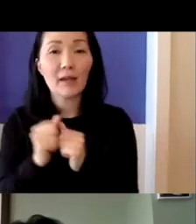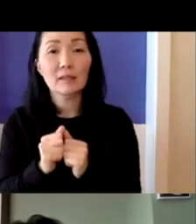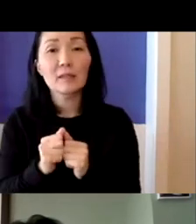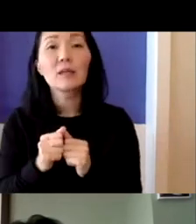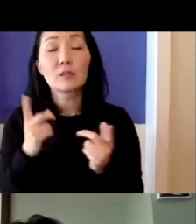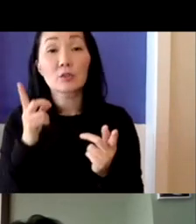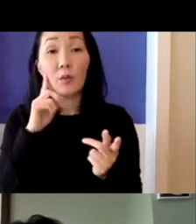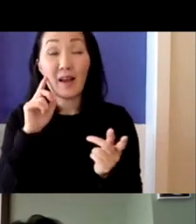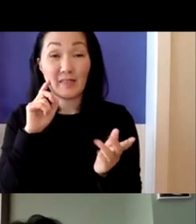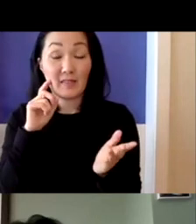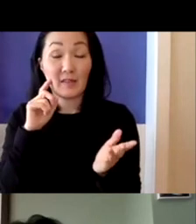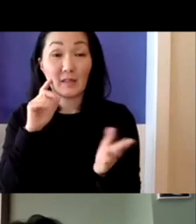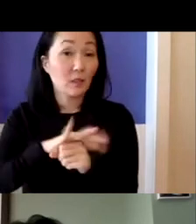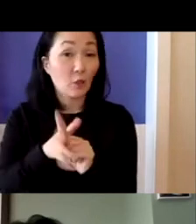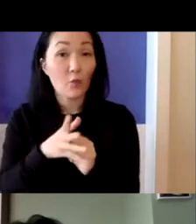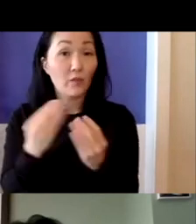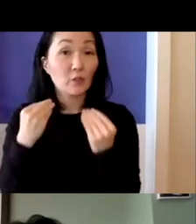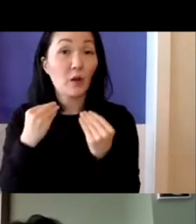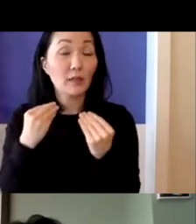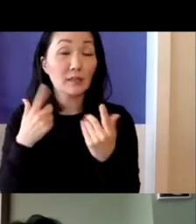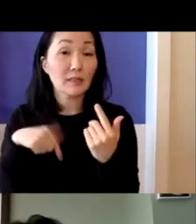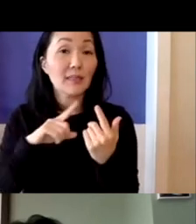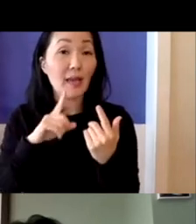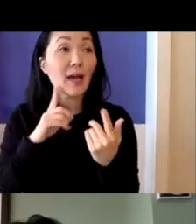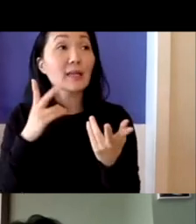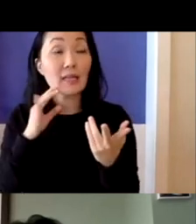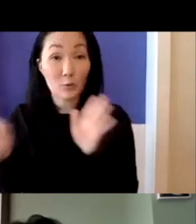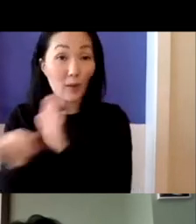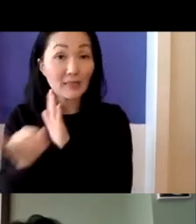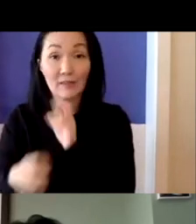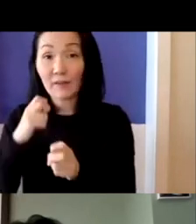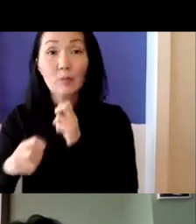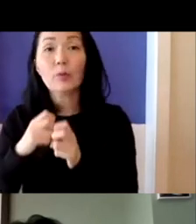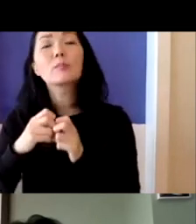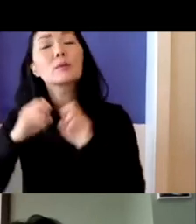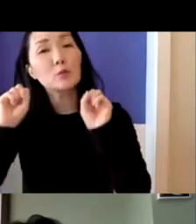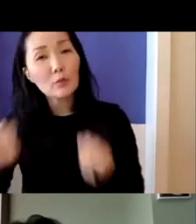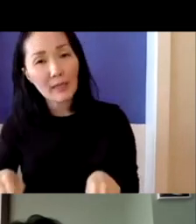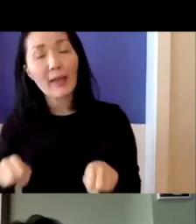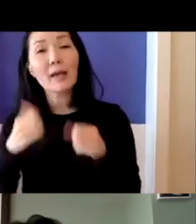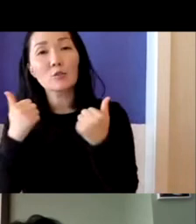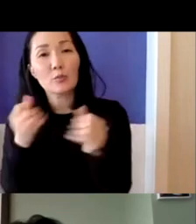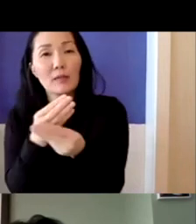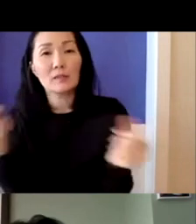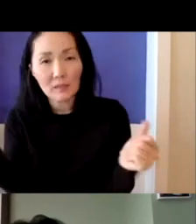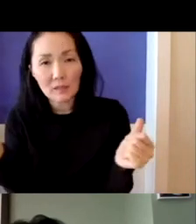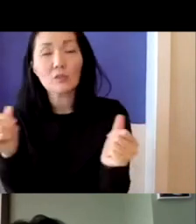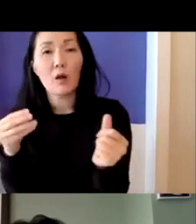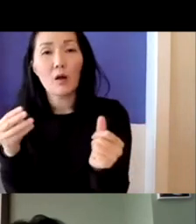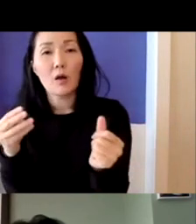to meet those crises and to take action at them at the level that we know and communities know that we need.